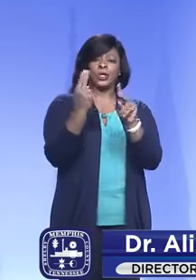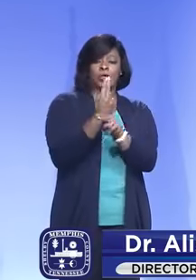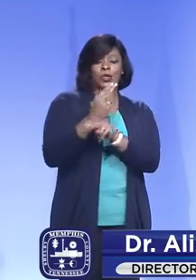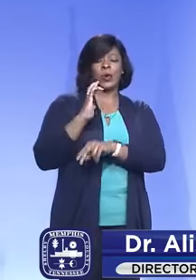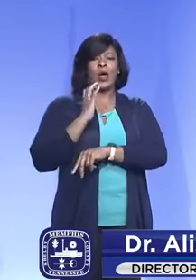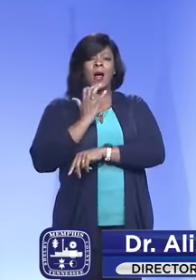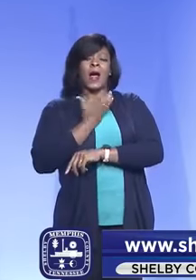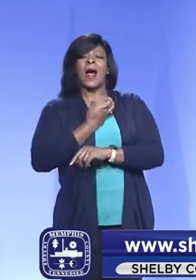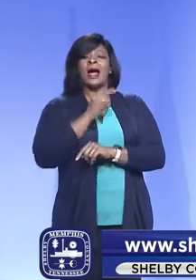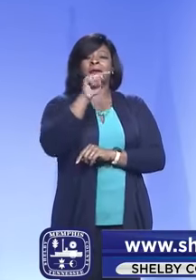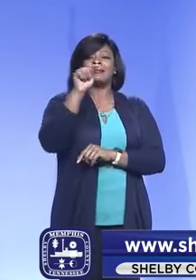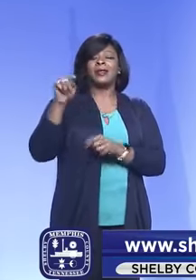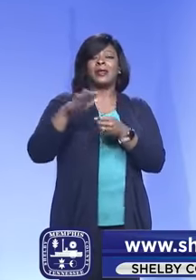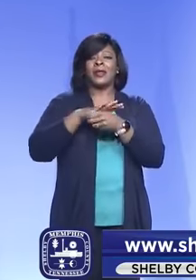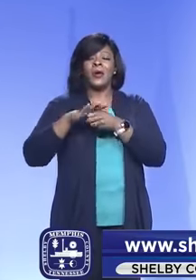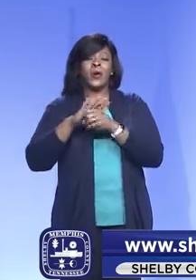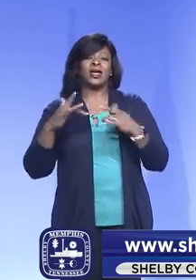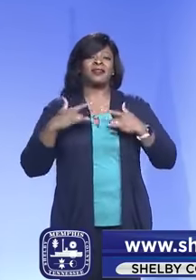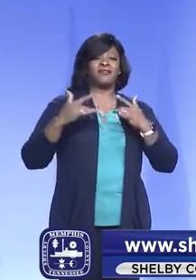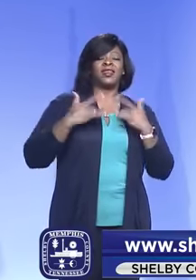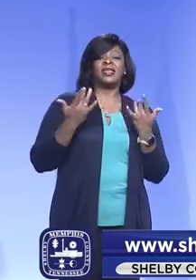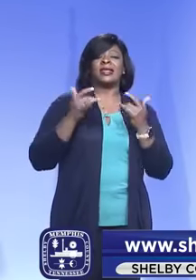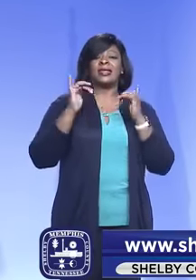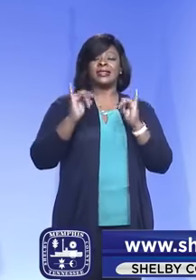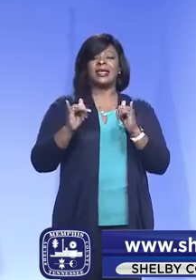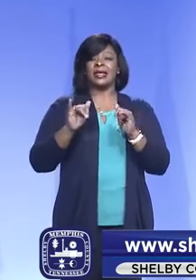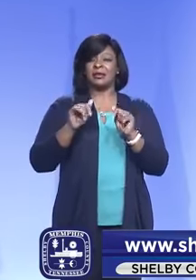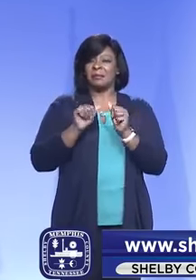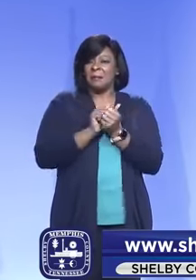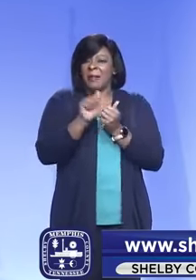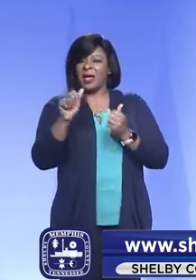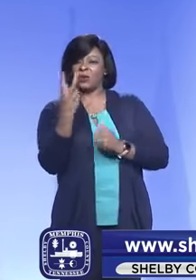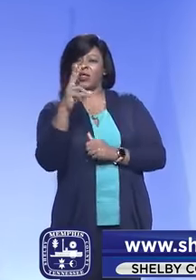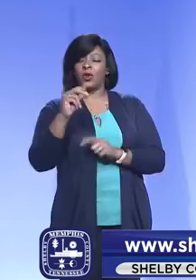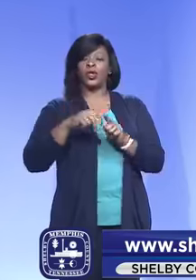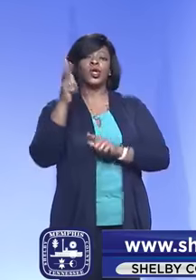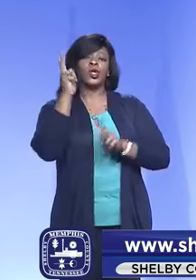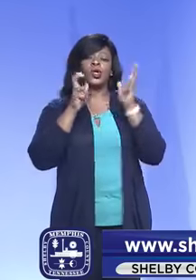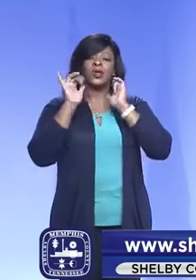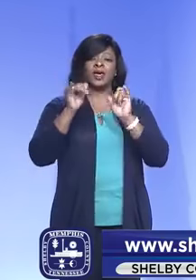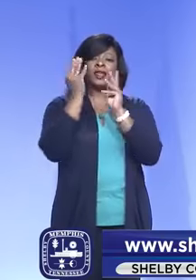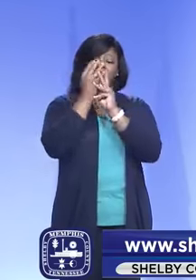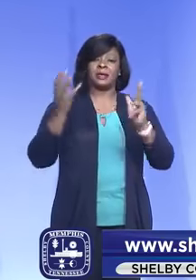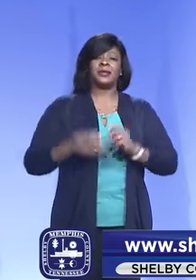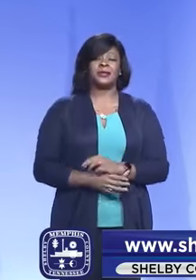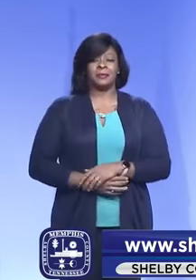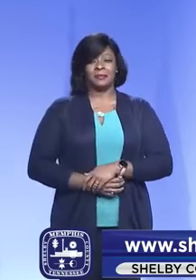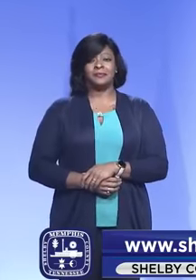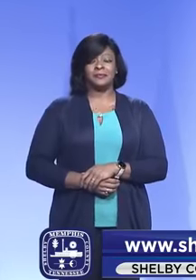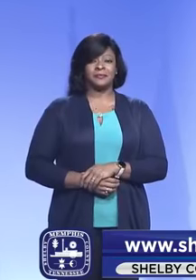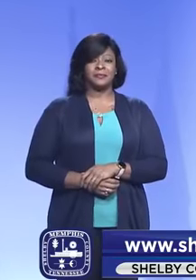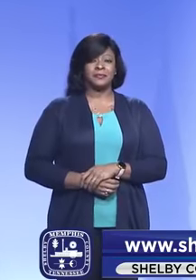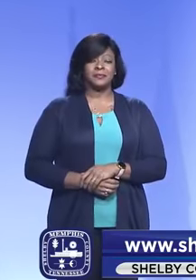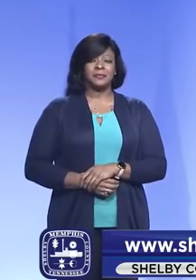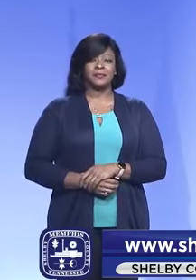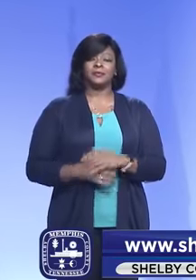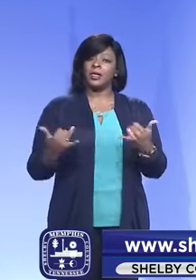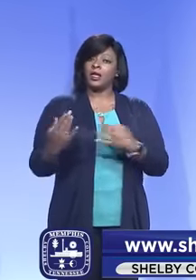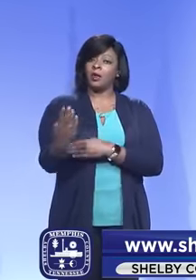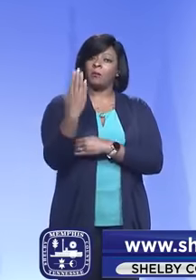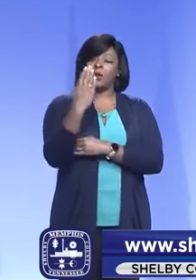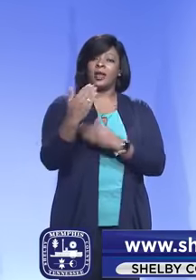our amenities locally, so please stay past the 12:30 time to be able to hear that information. As of this